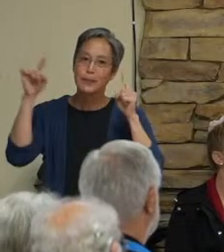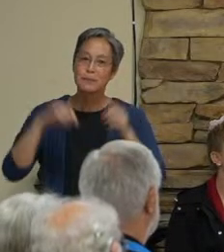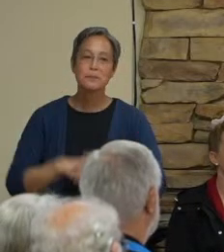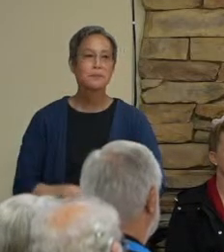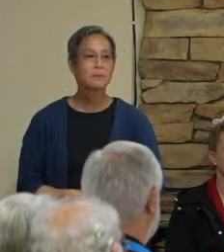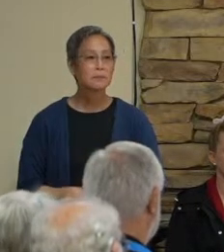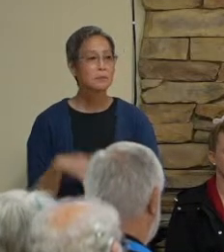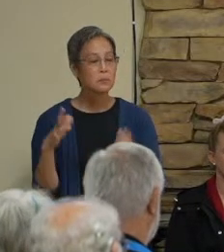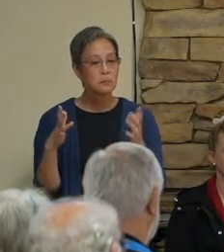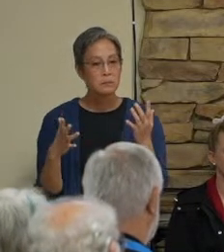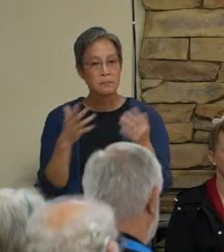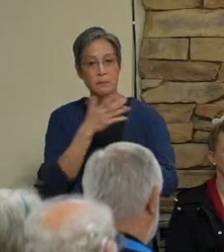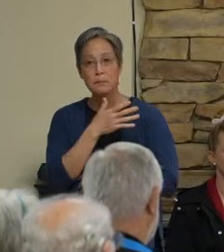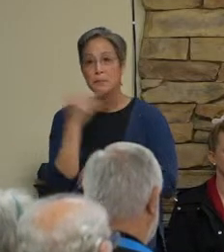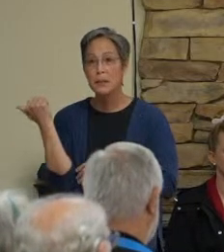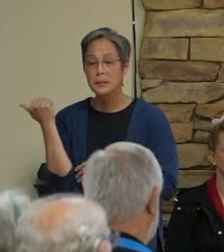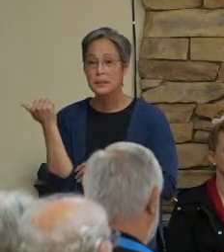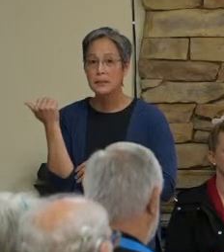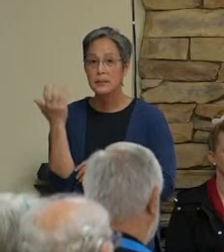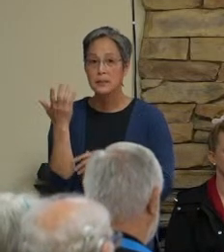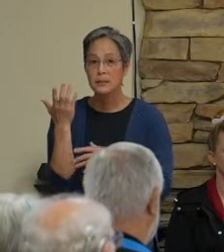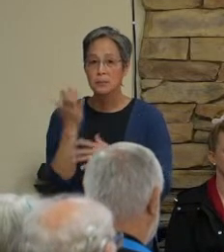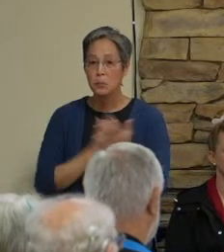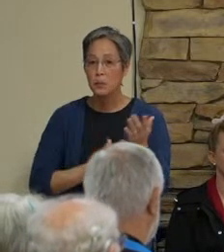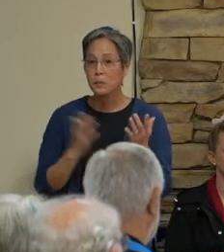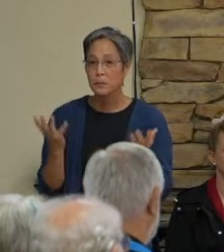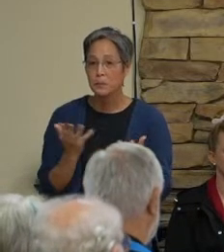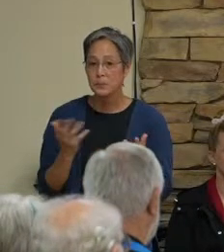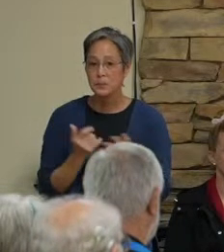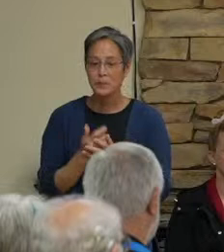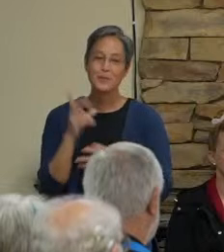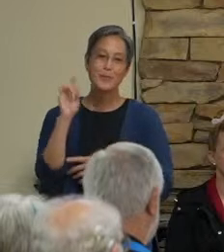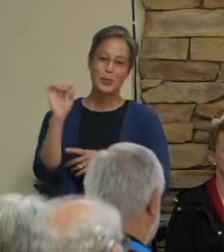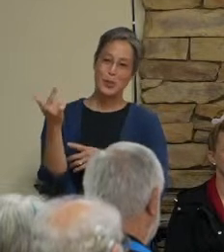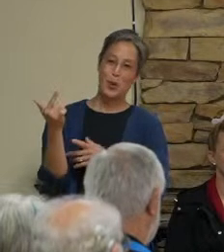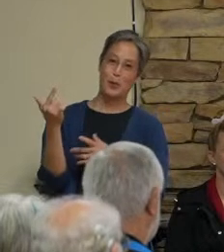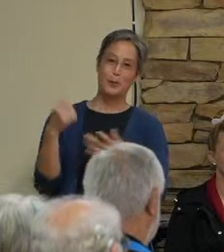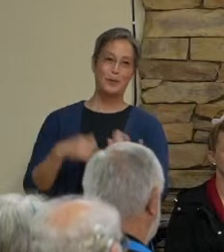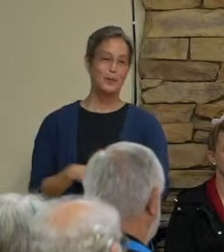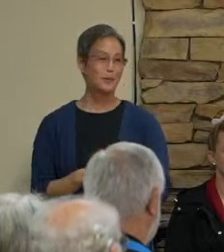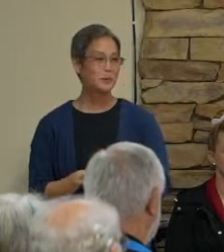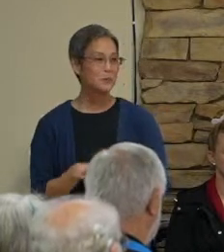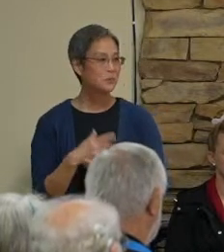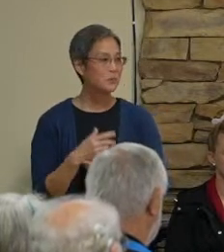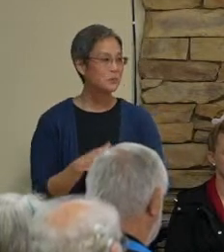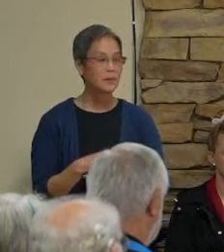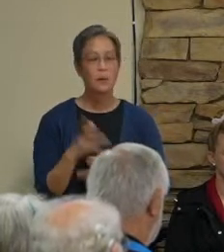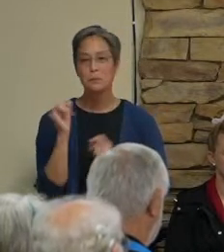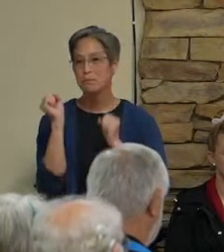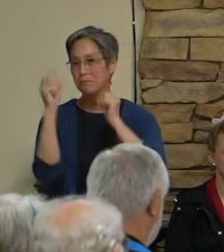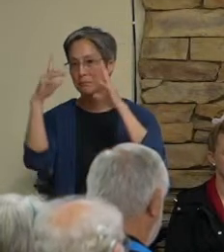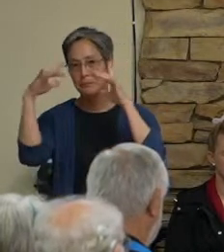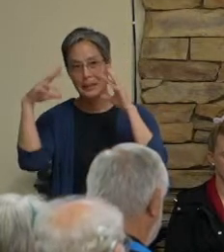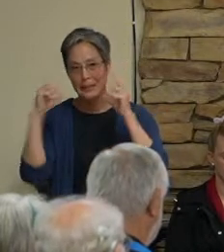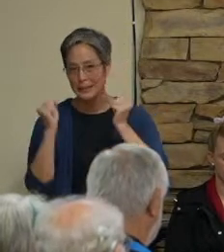The most rewarding part has been, of course, the dogs. Beyond amazing.